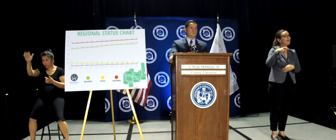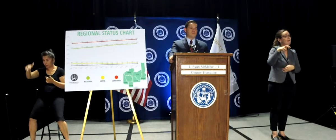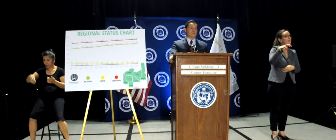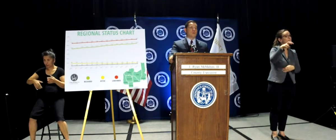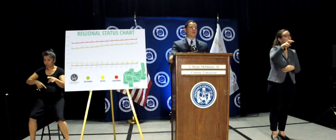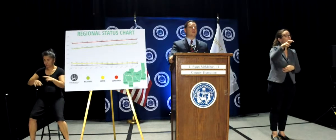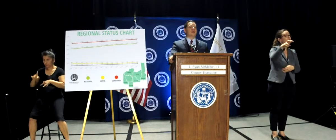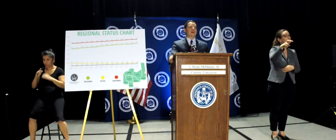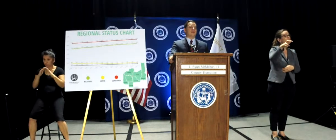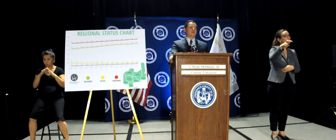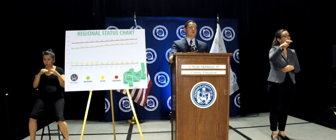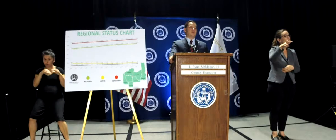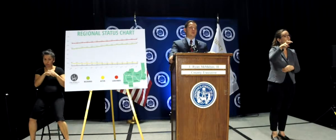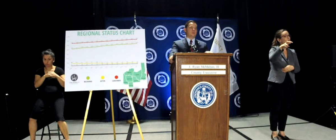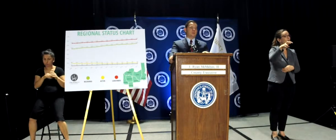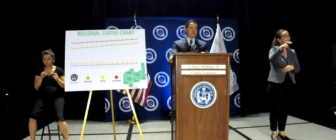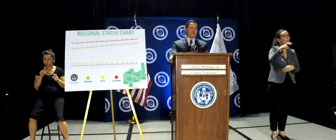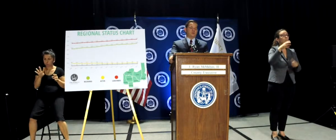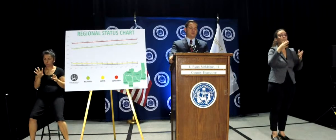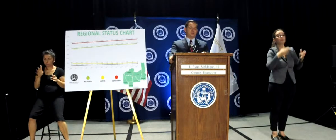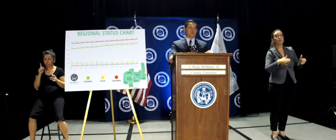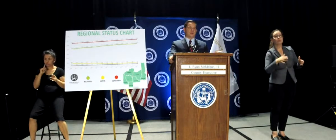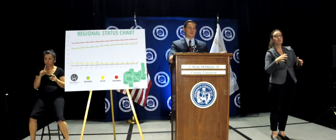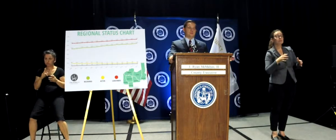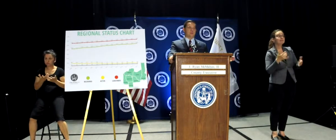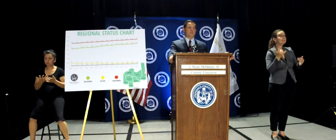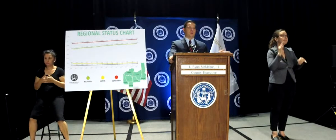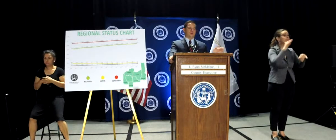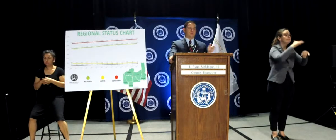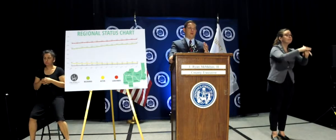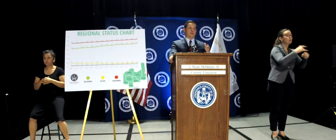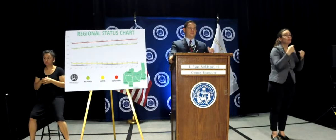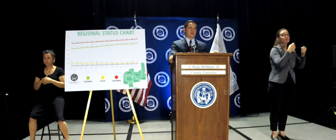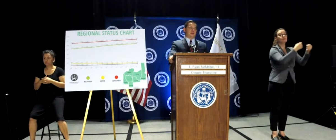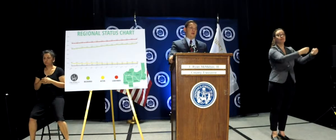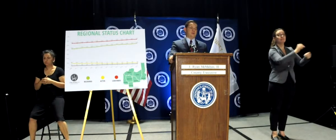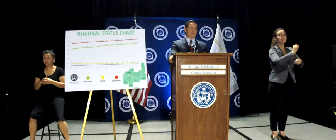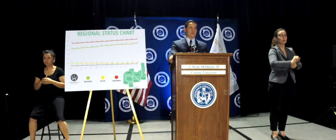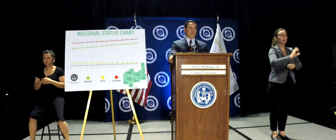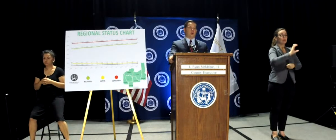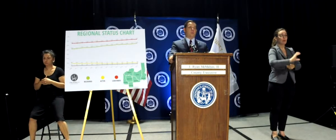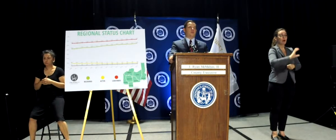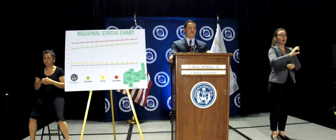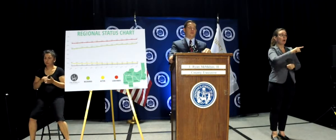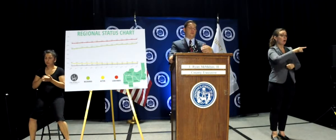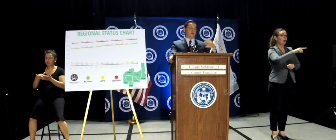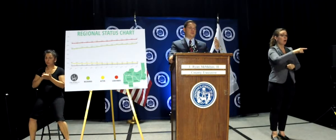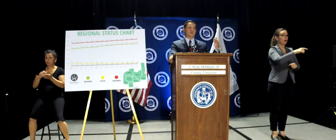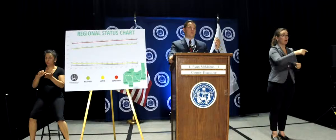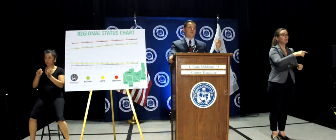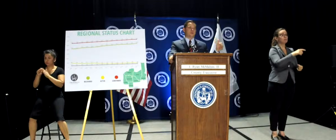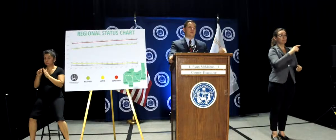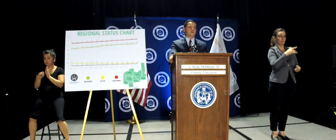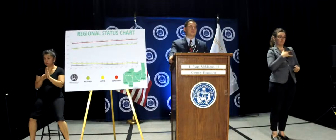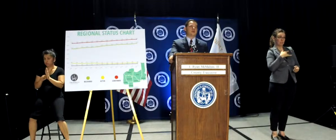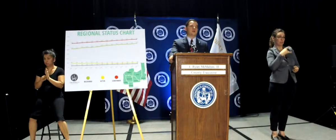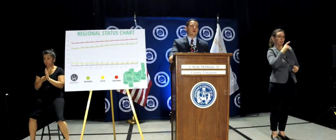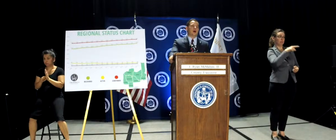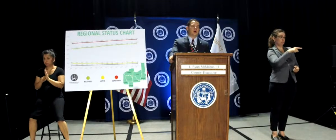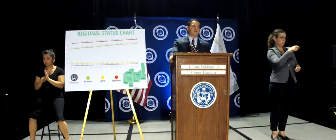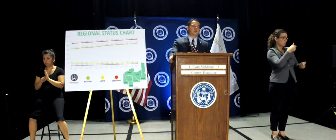are on this list? Yeah, now that the infrastructure that's been built up by the state now is a little bit more helpful for us to enforce